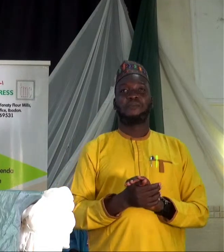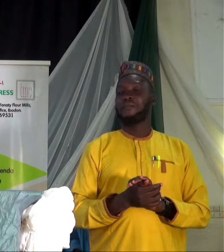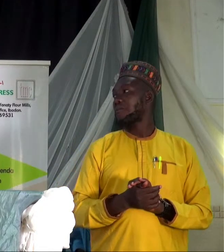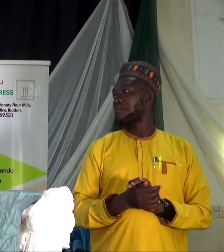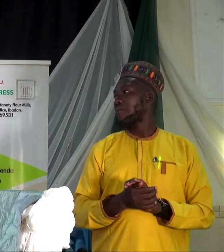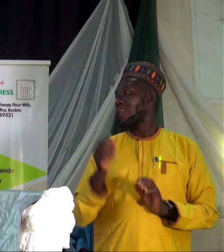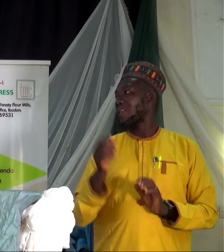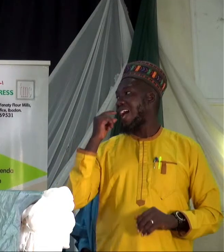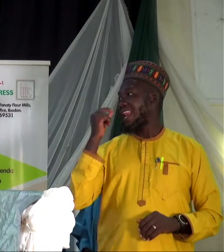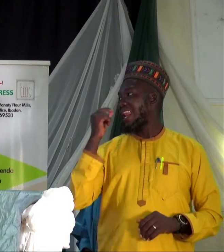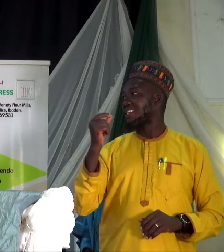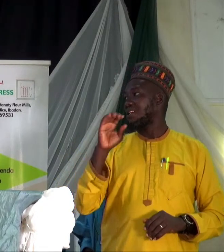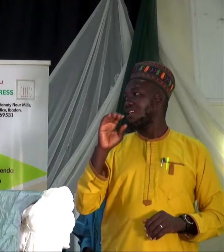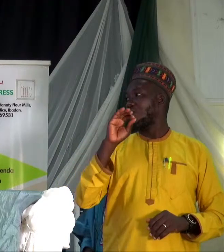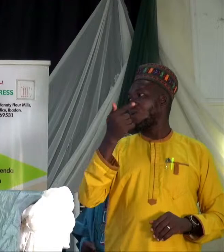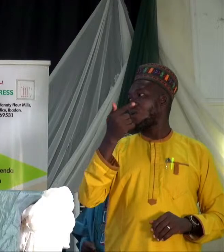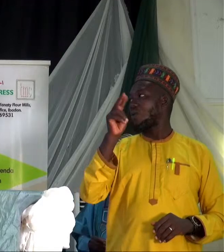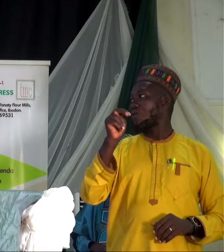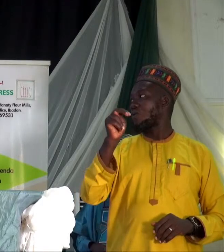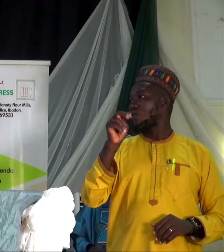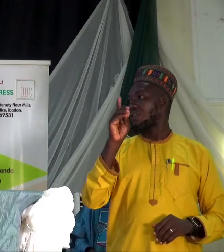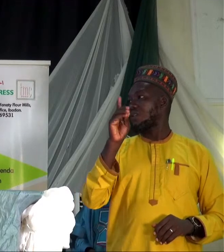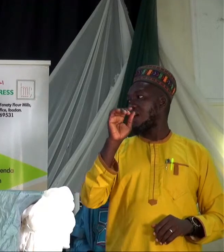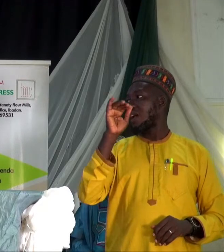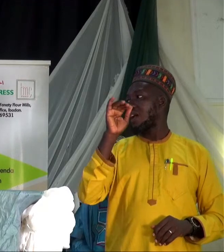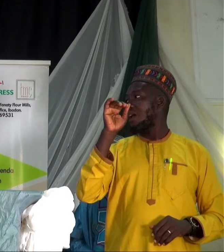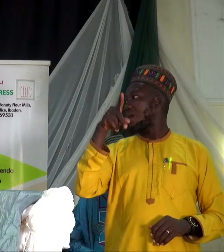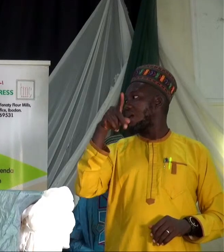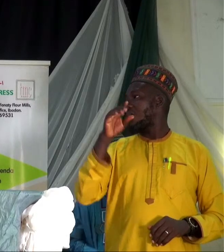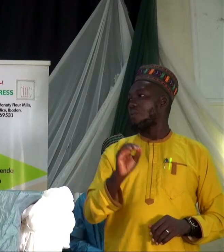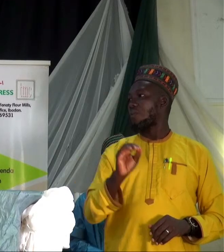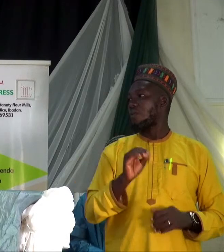Alhaj Ogundapo S.A. You are welcome, sir.